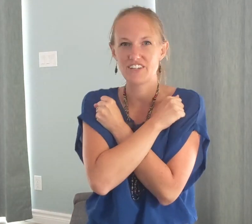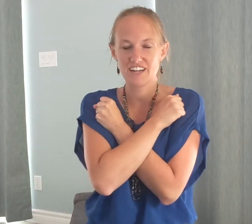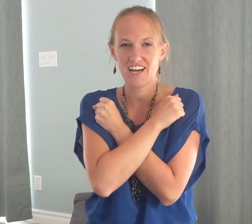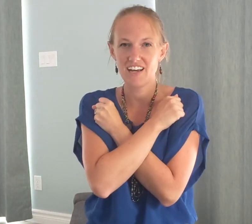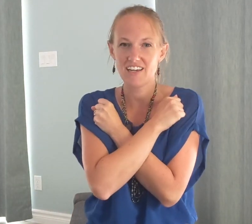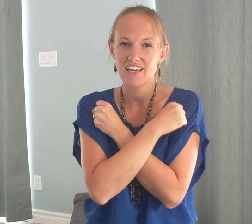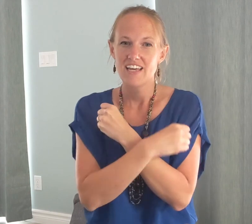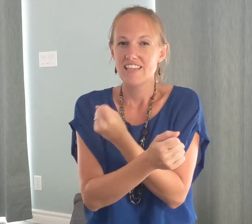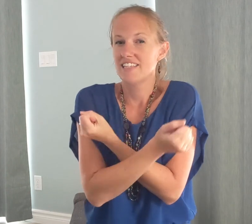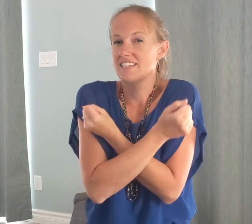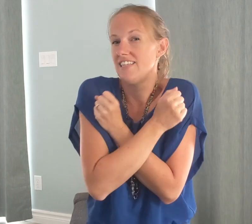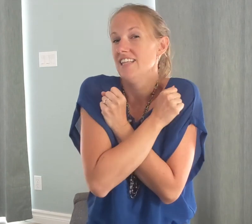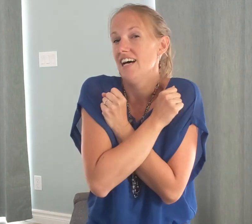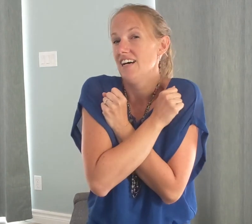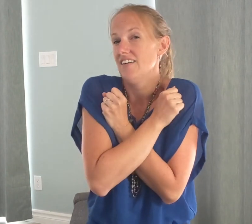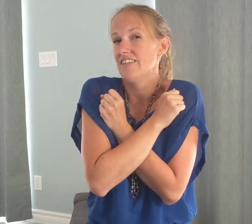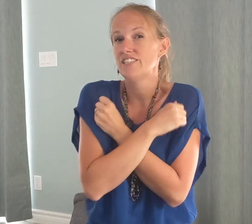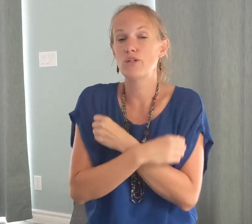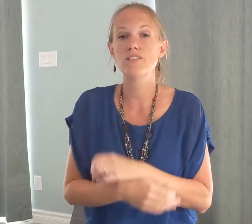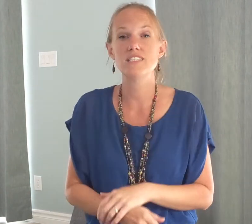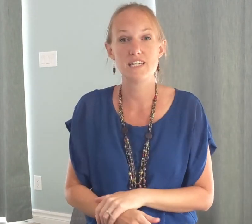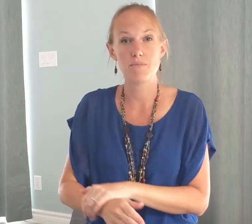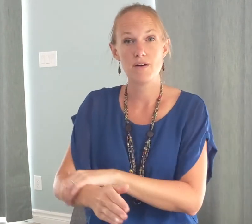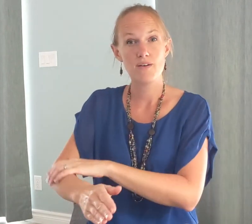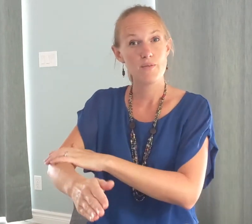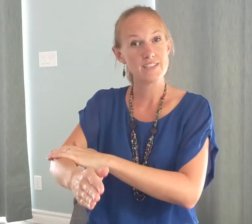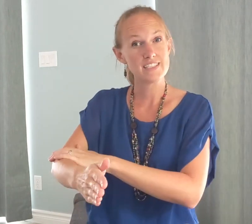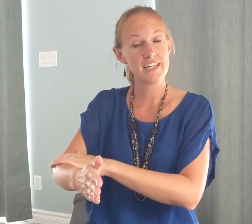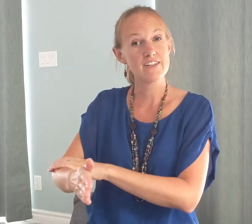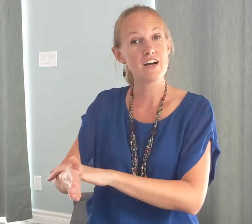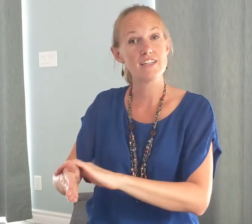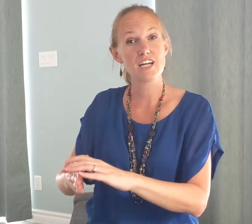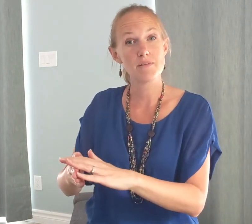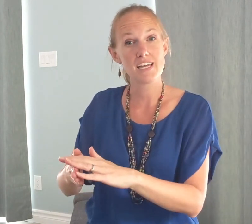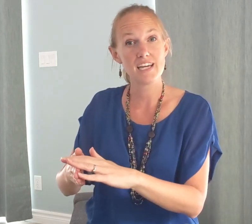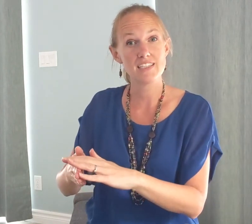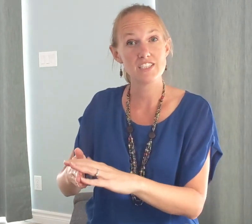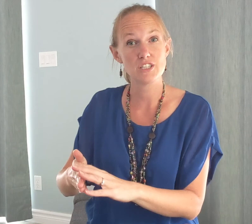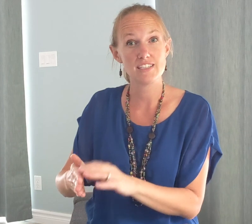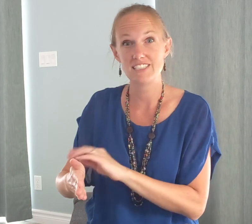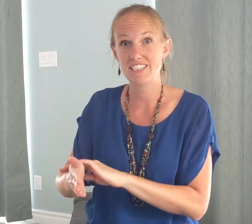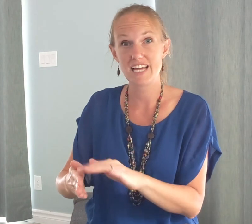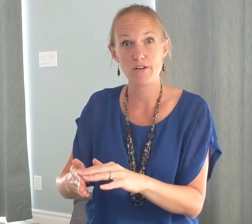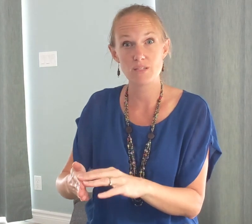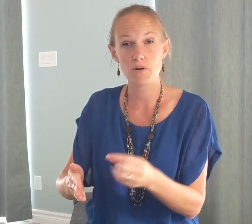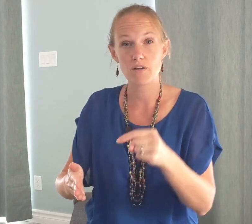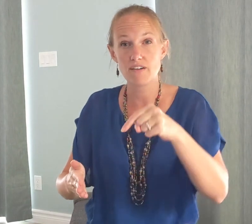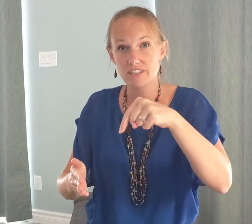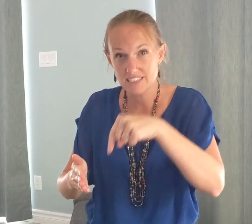good hug. This love is so deep. Once again, your non-dominant hand is just out as a point of reference, and